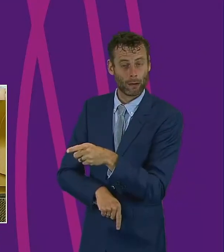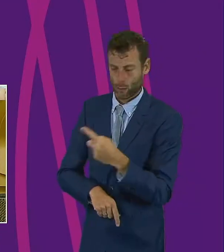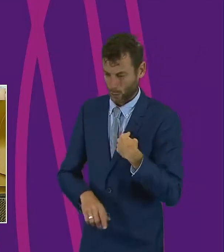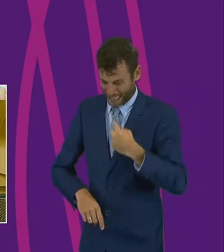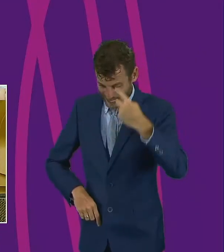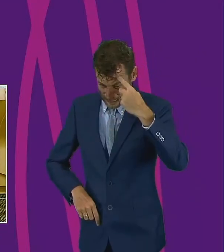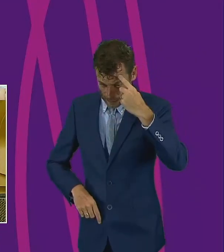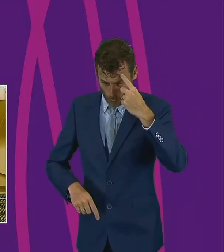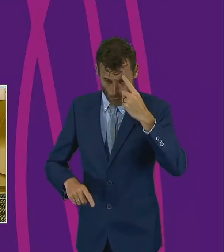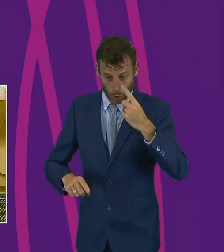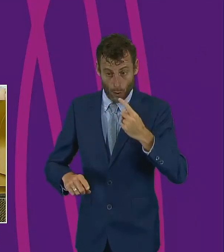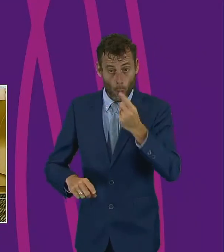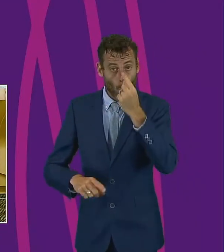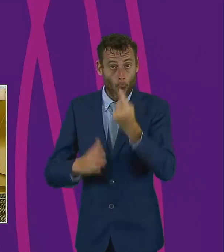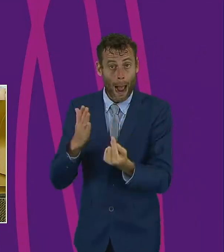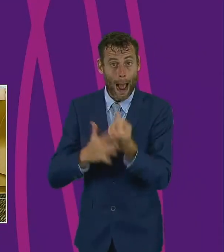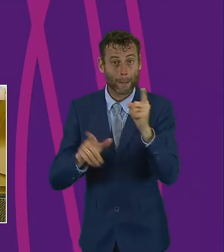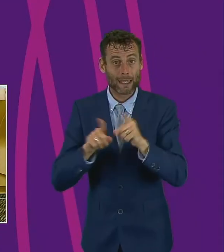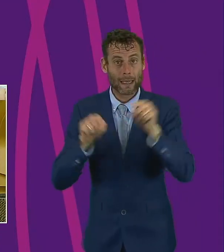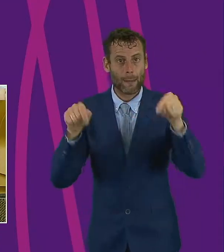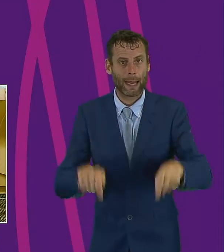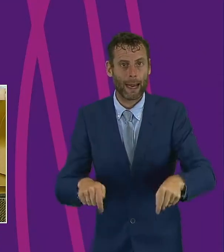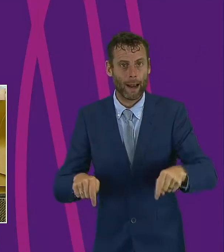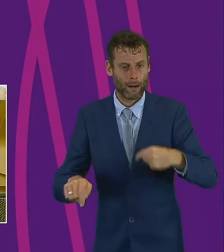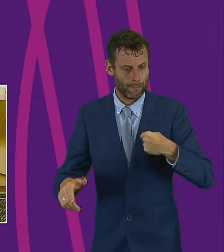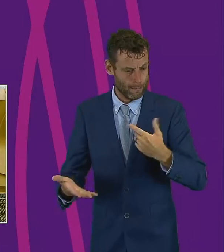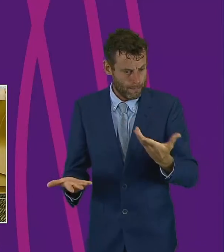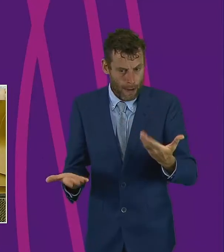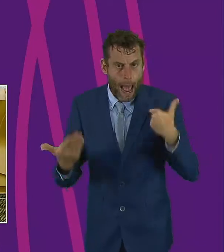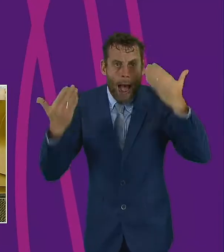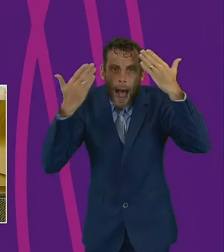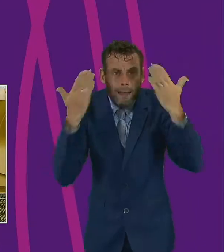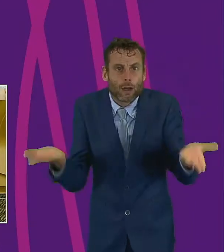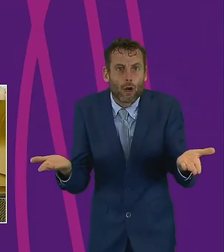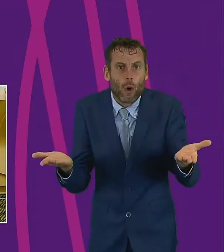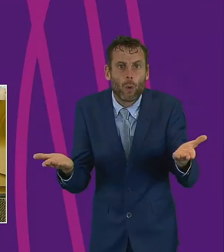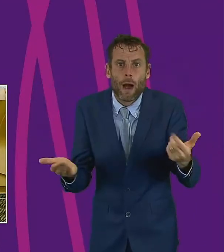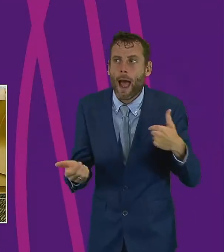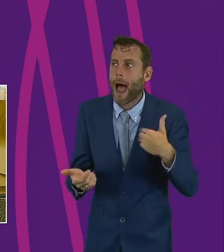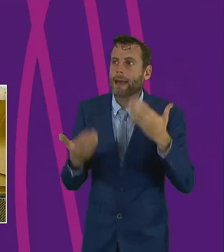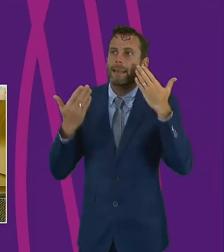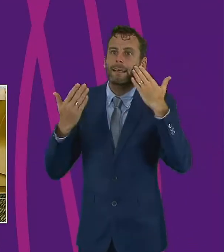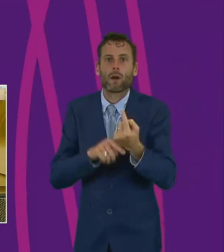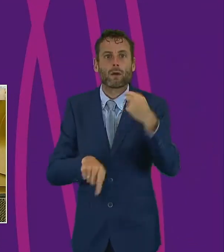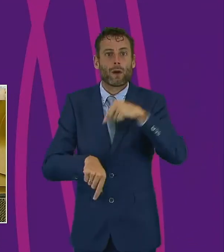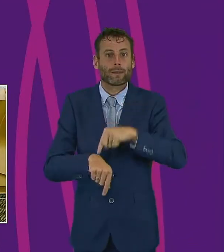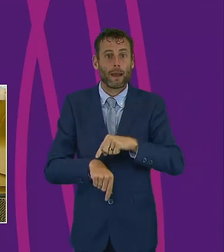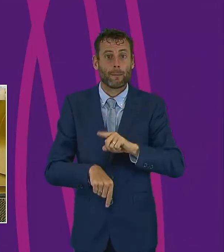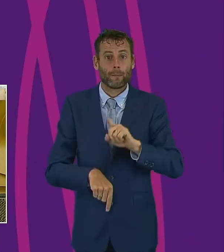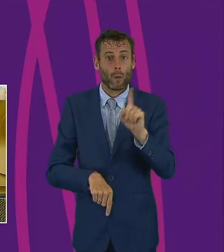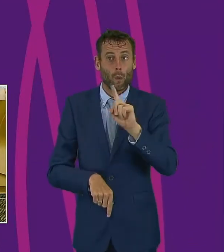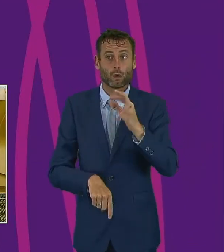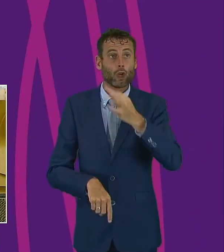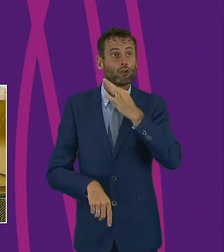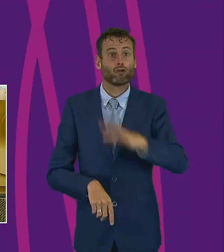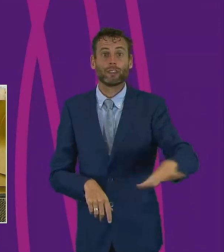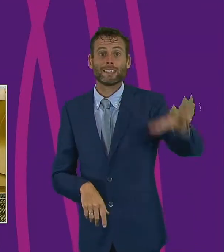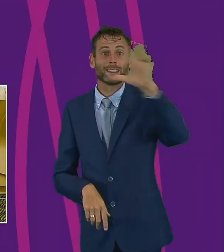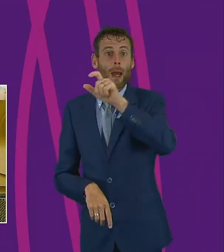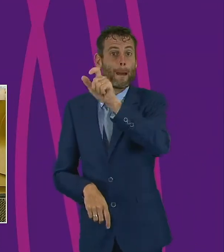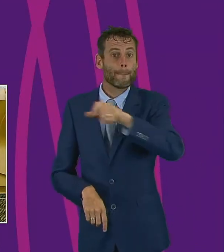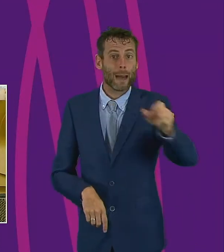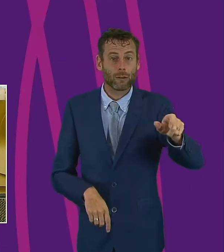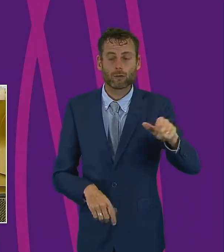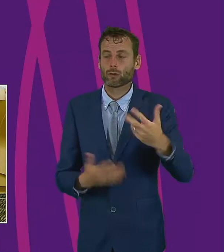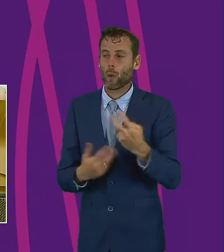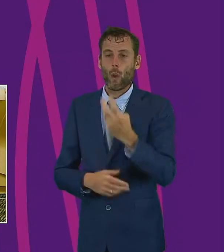not know whether our hospitals would be able to cope with the influx. I also did not know the severe risk that patients, particularly elderly